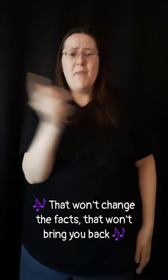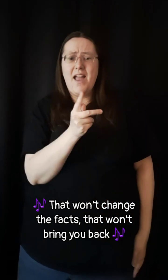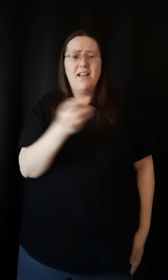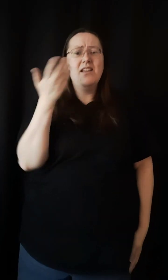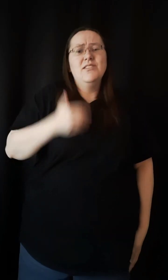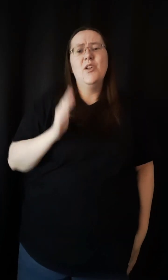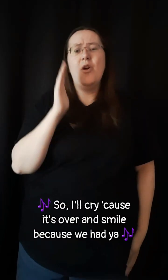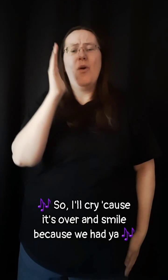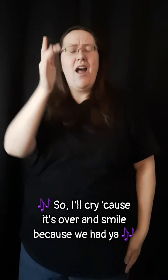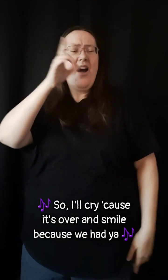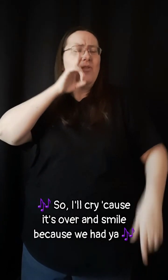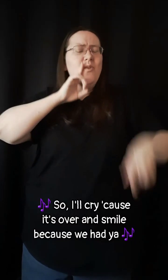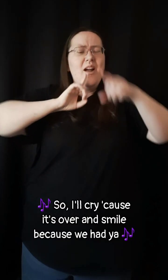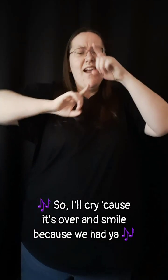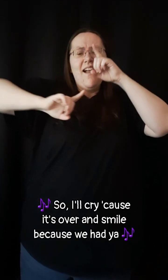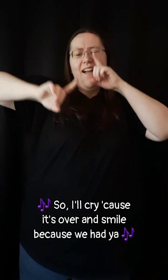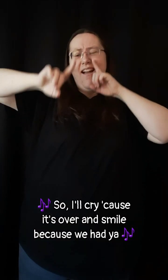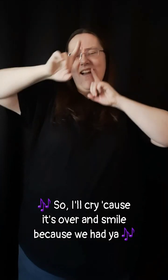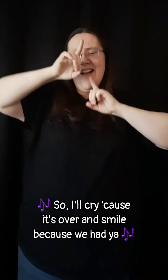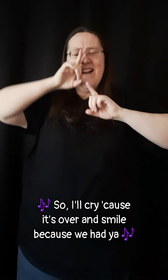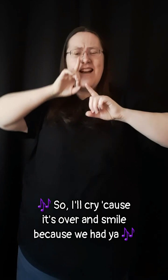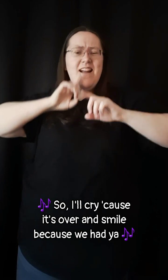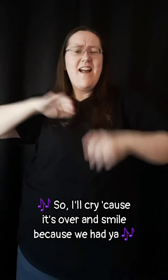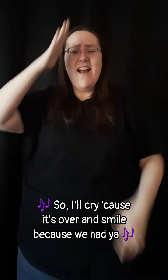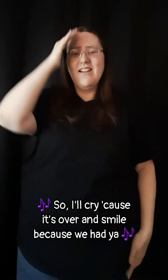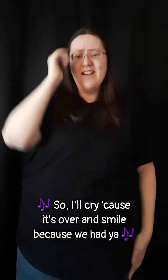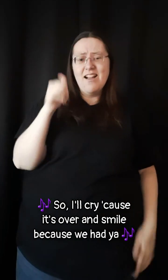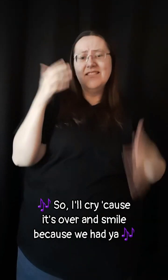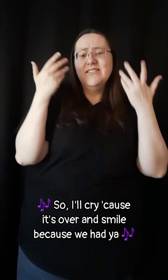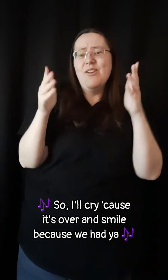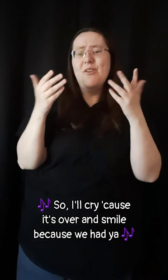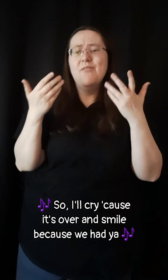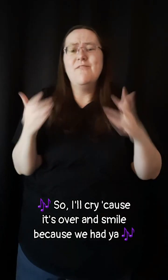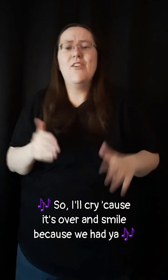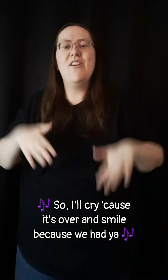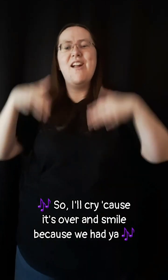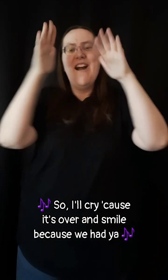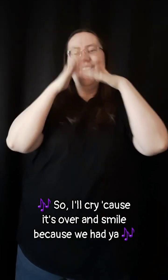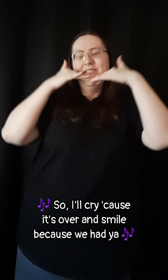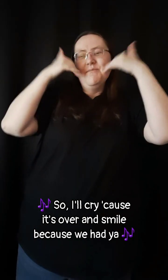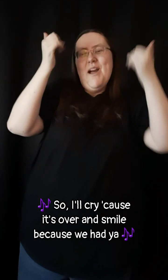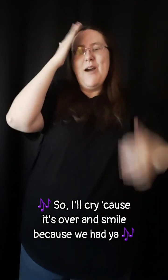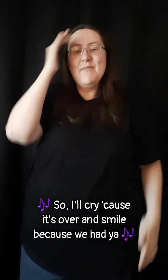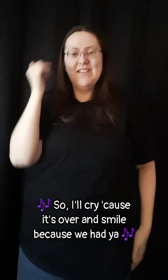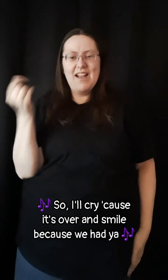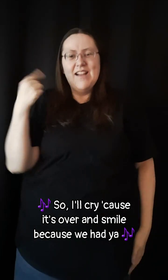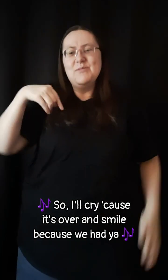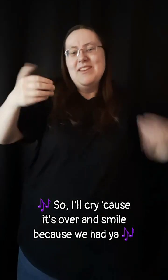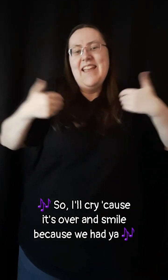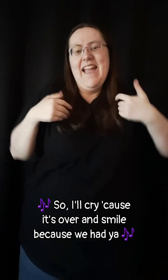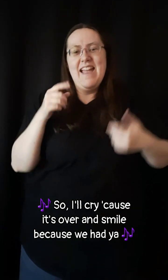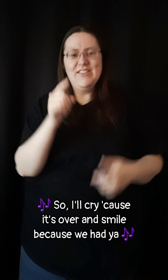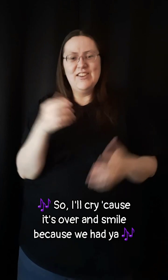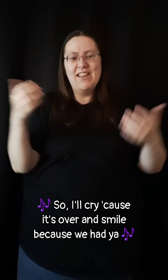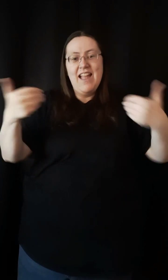bring you back So I'll cry cause it's over, and smile because